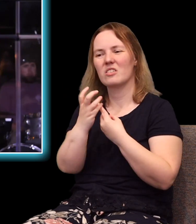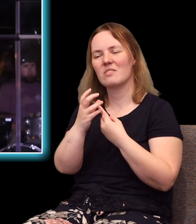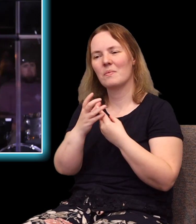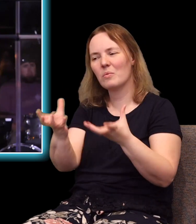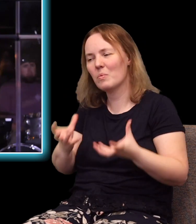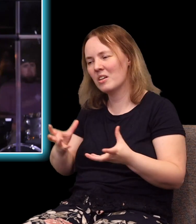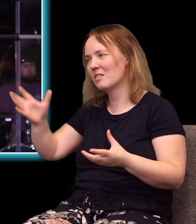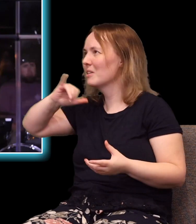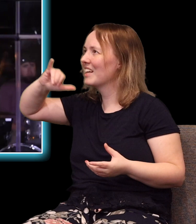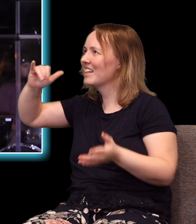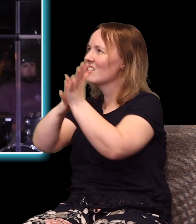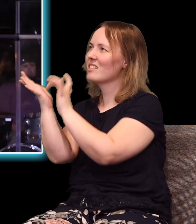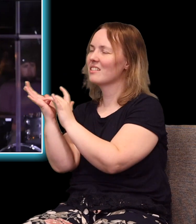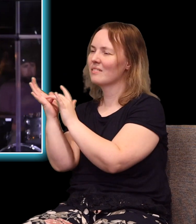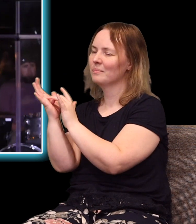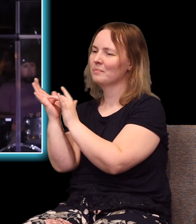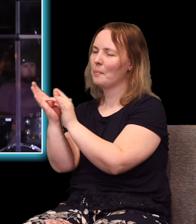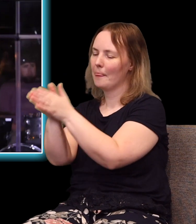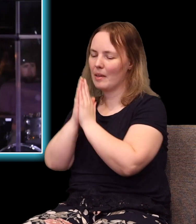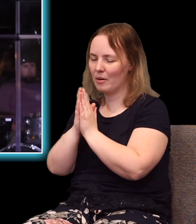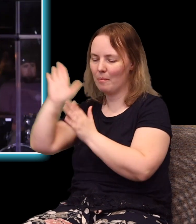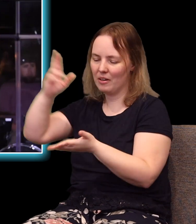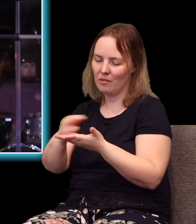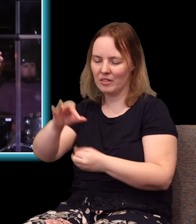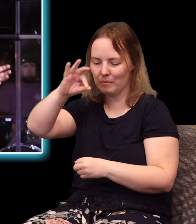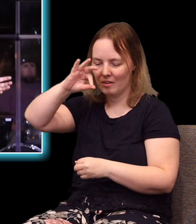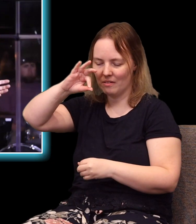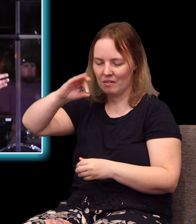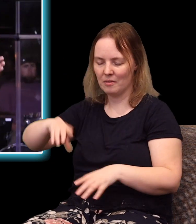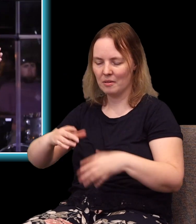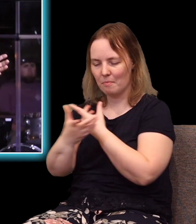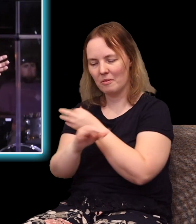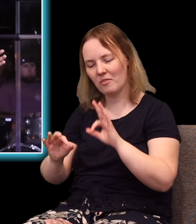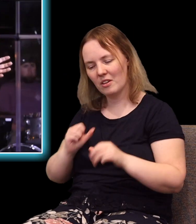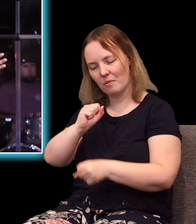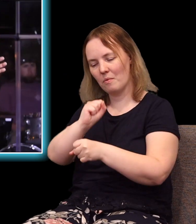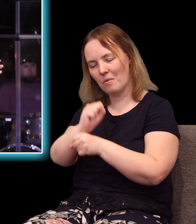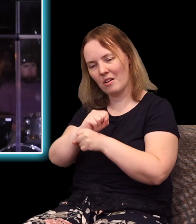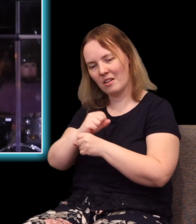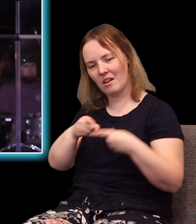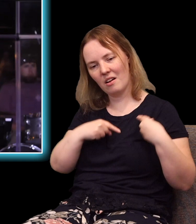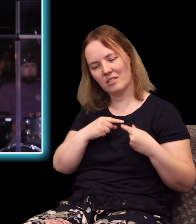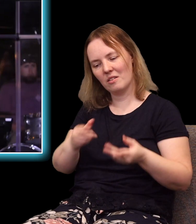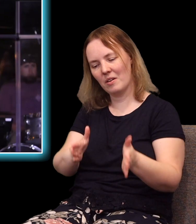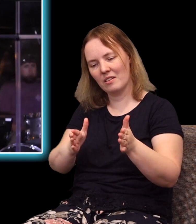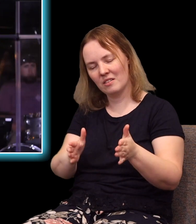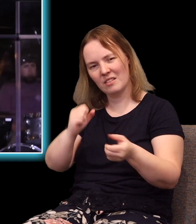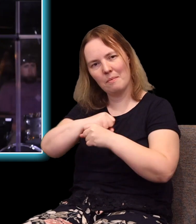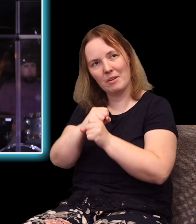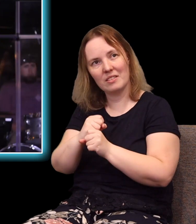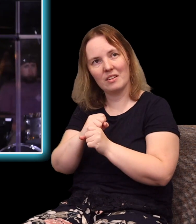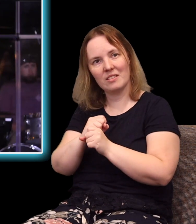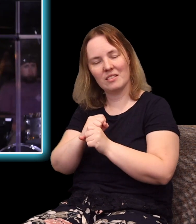about. That's the high goal that we get to enjoy. And so, Lord, I pray by your Holy Spirit, be free to work in our hearts in a way